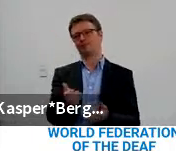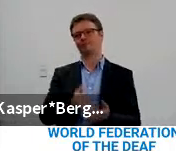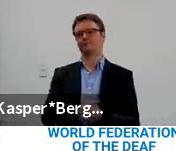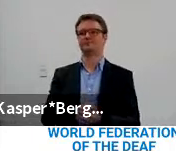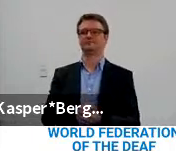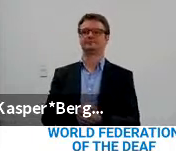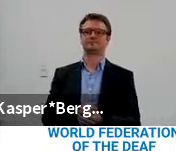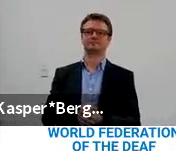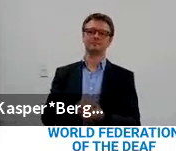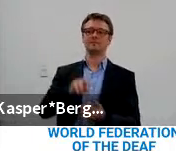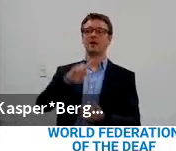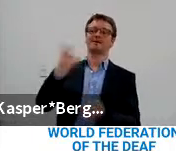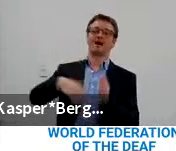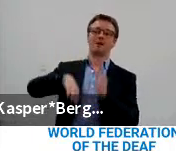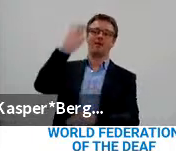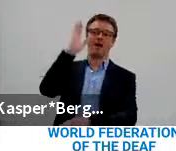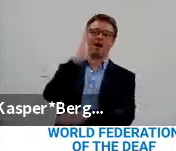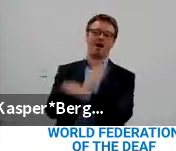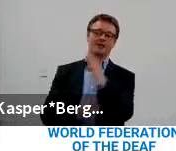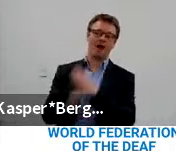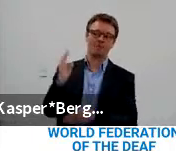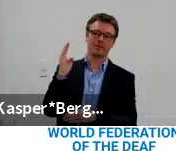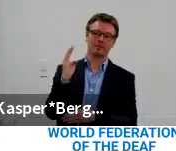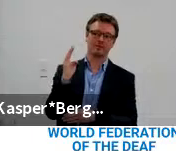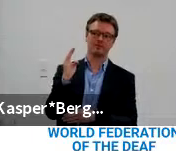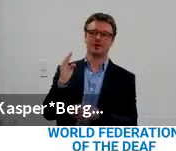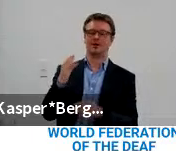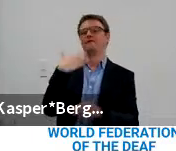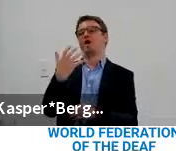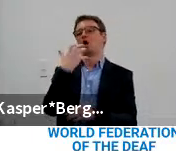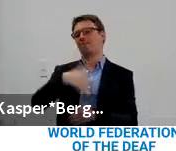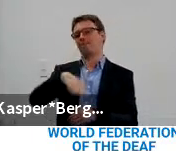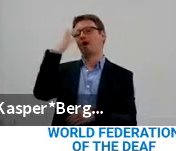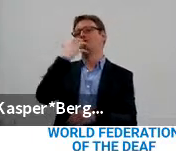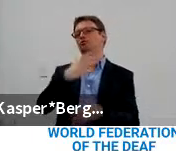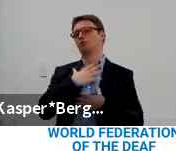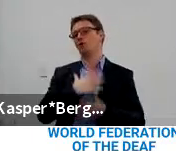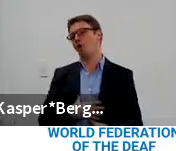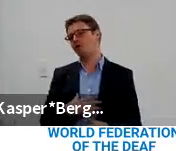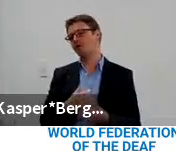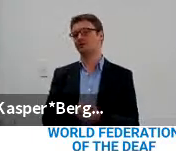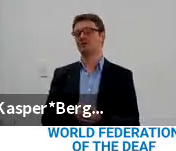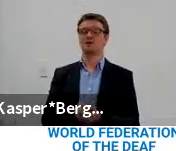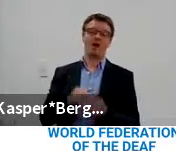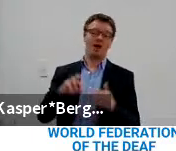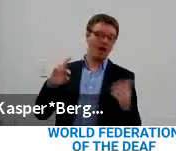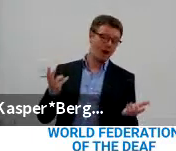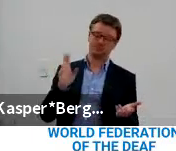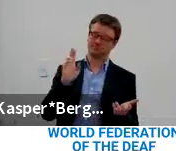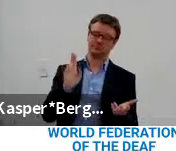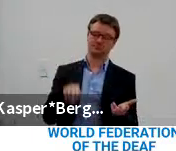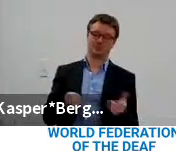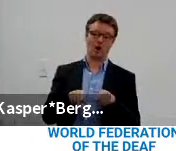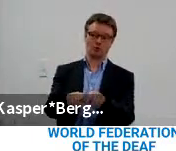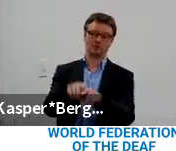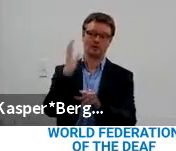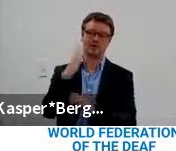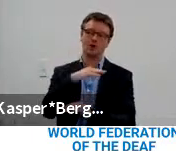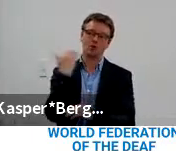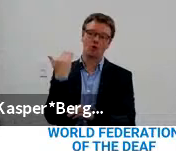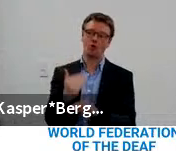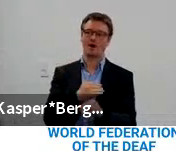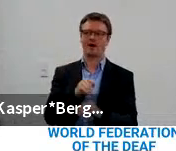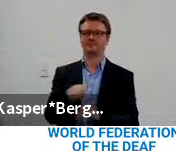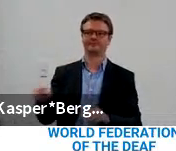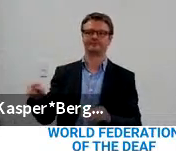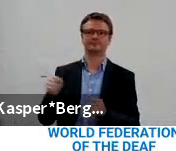And that can result in hurting the deaf people in the long run. And also, that disability can get worsened,